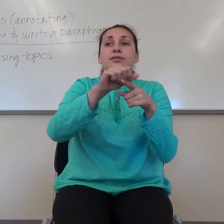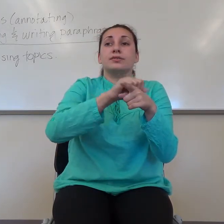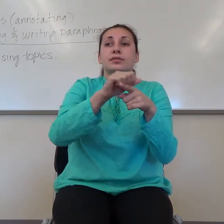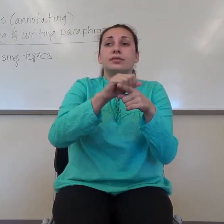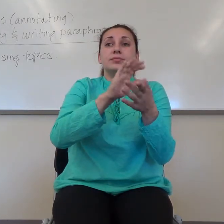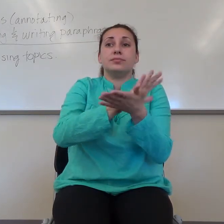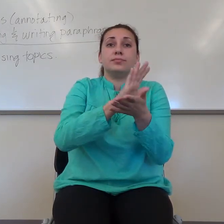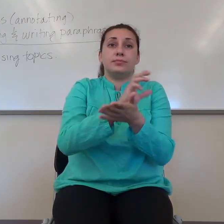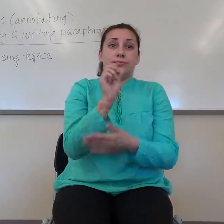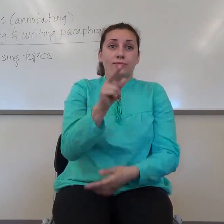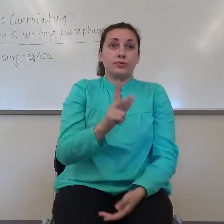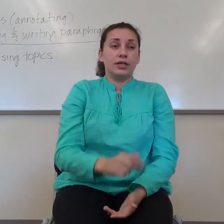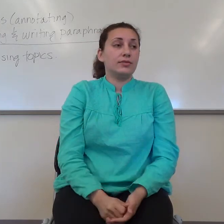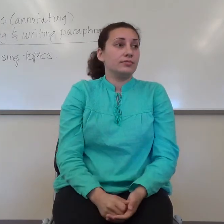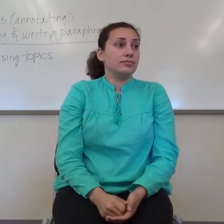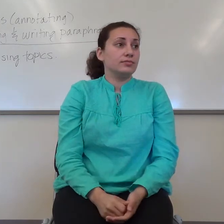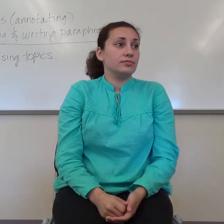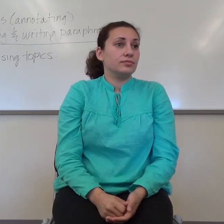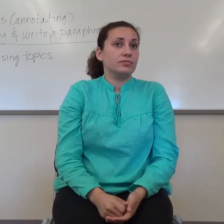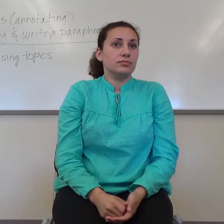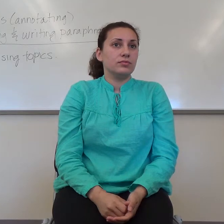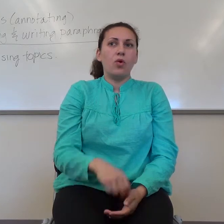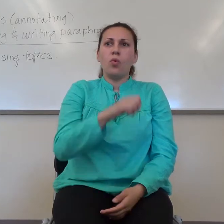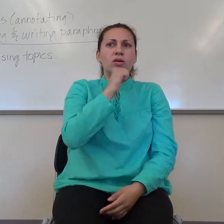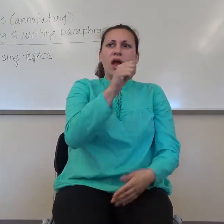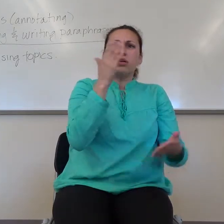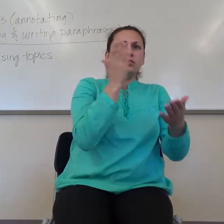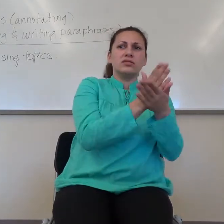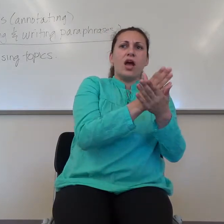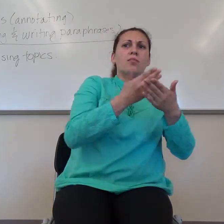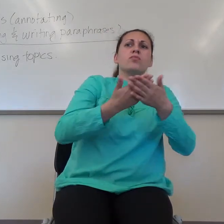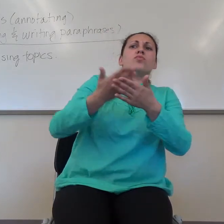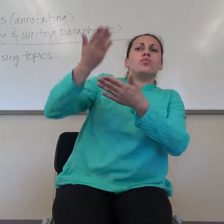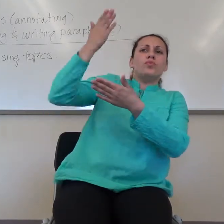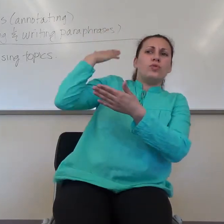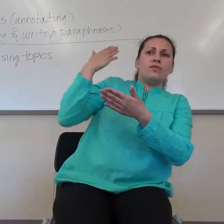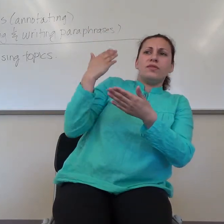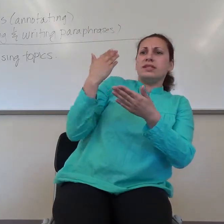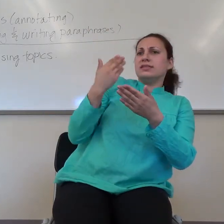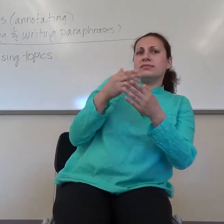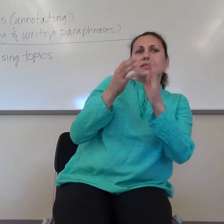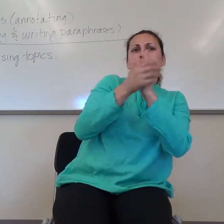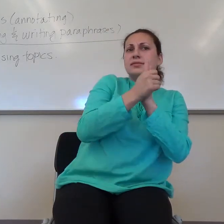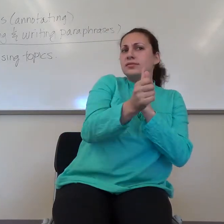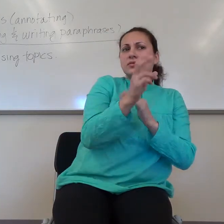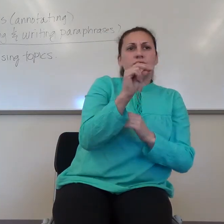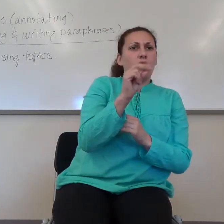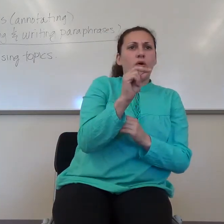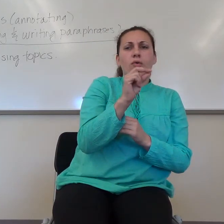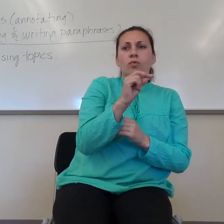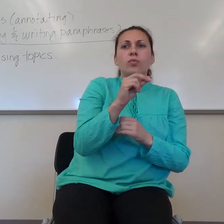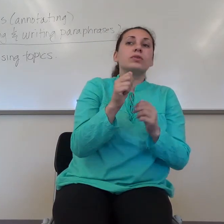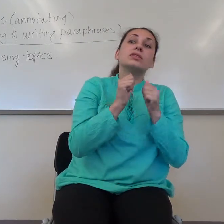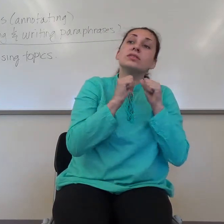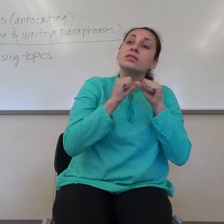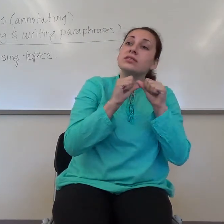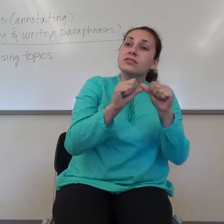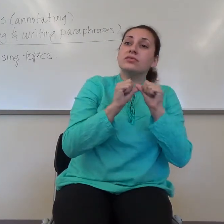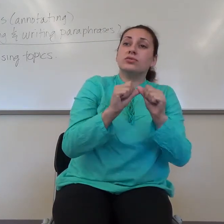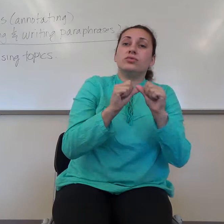stuff, we're not going to stop doing that and start doing just topics. You have to do all